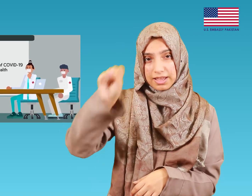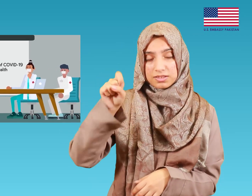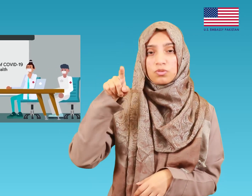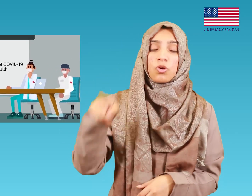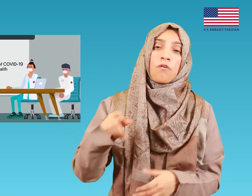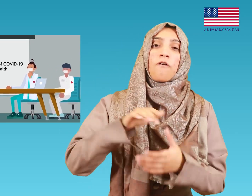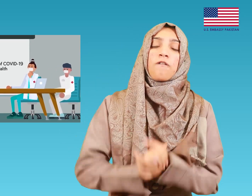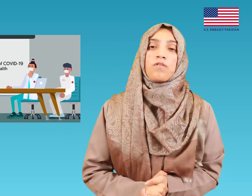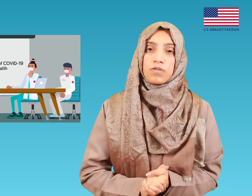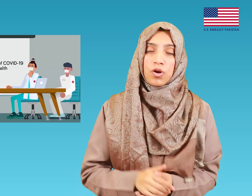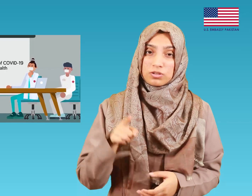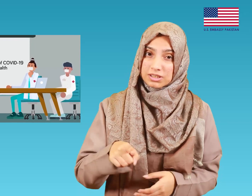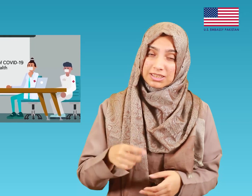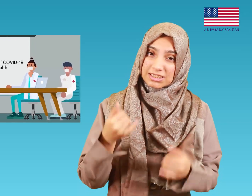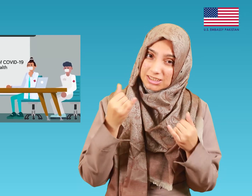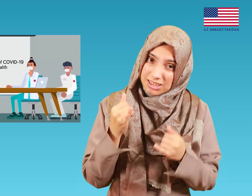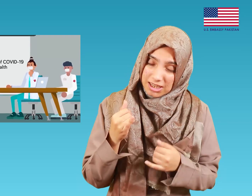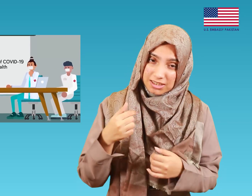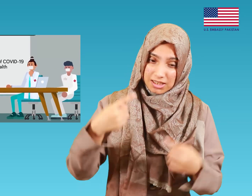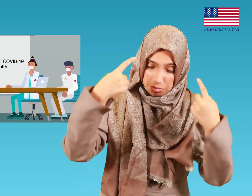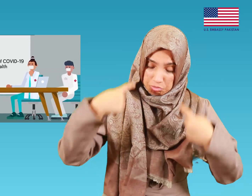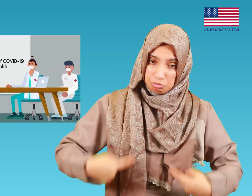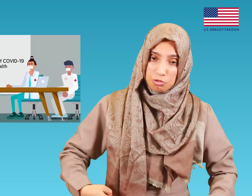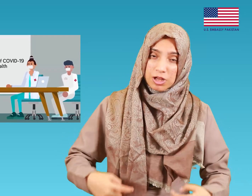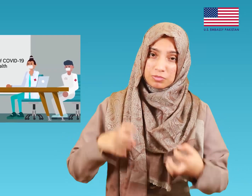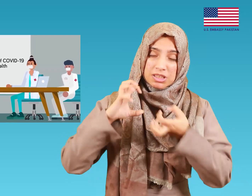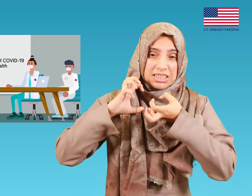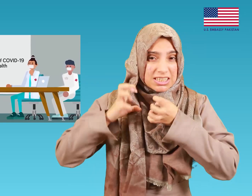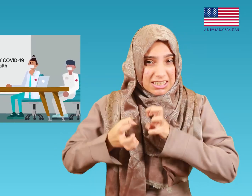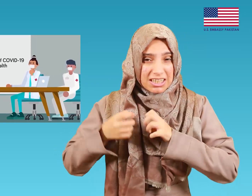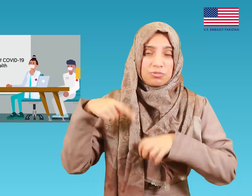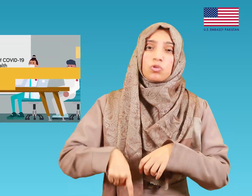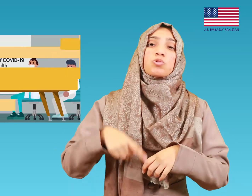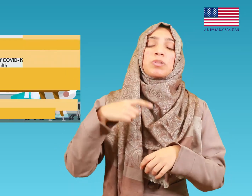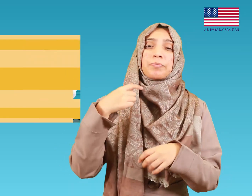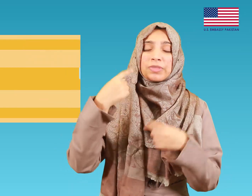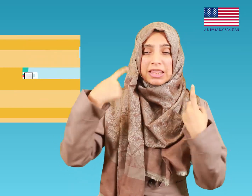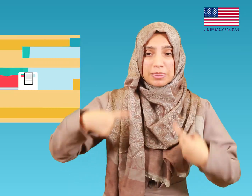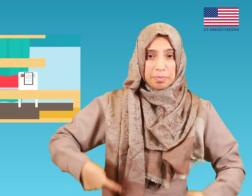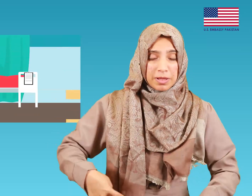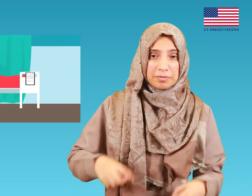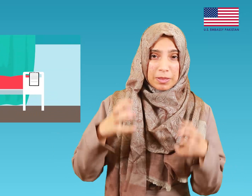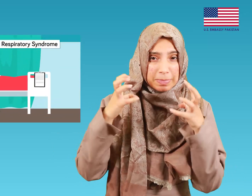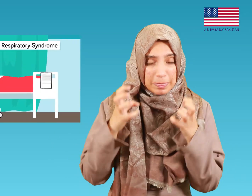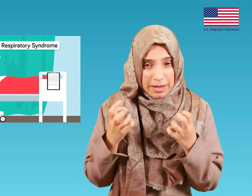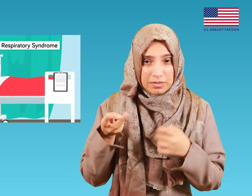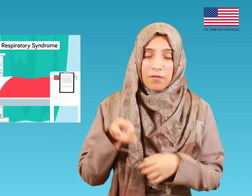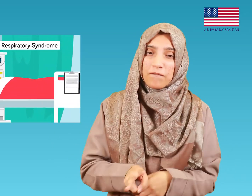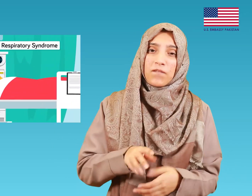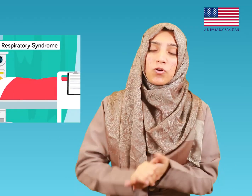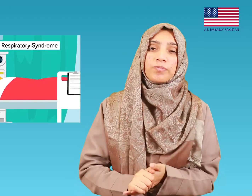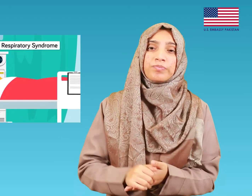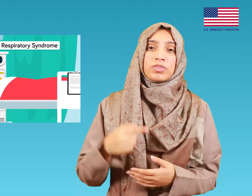have gone on to develop chronic fatigue syndrome, a complex disorder characterized by extreme fatigue that worsens